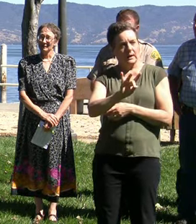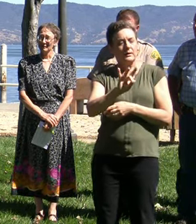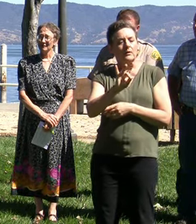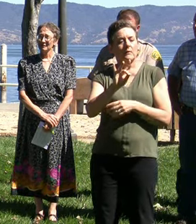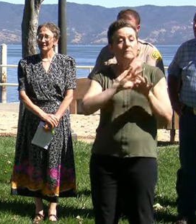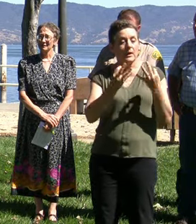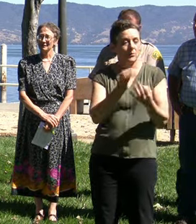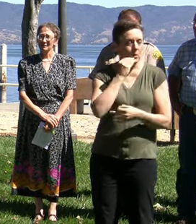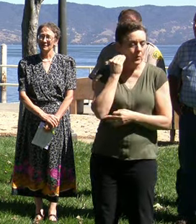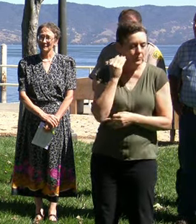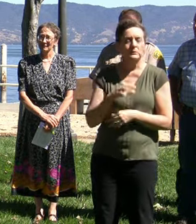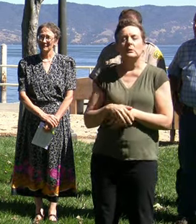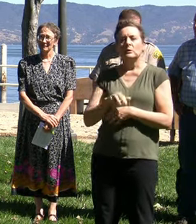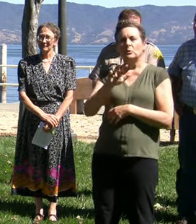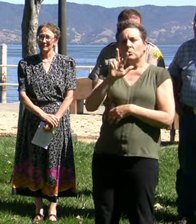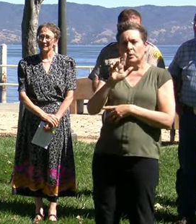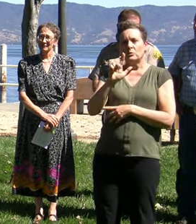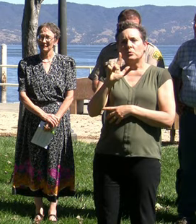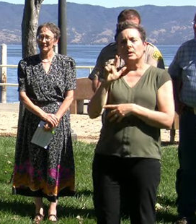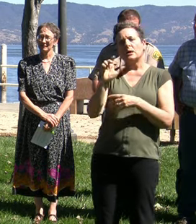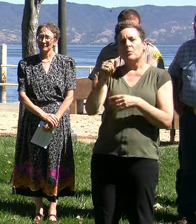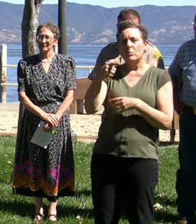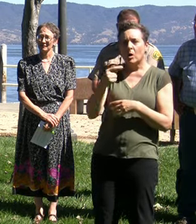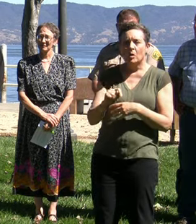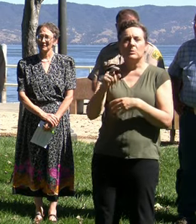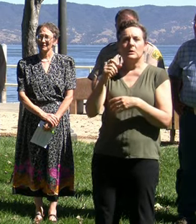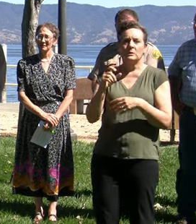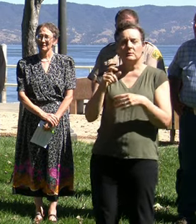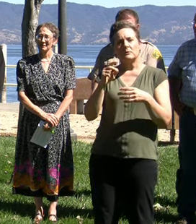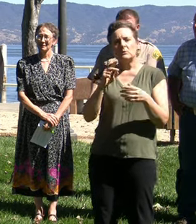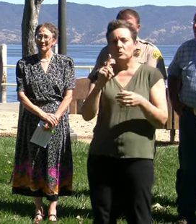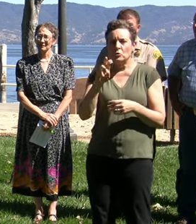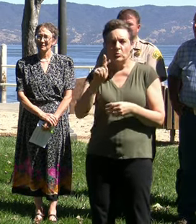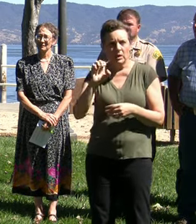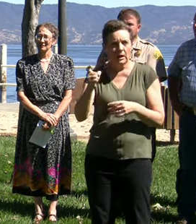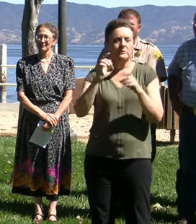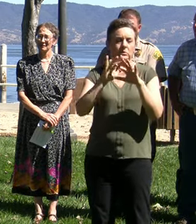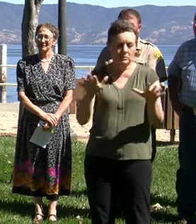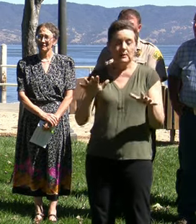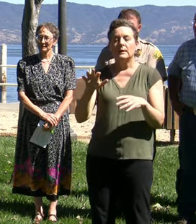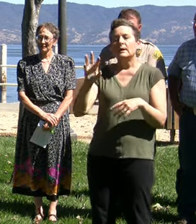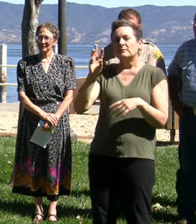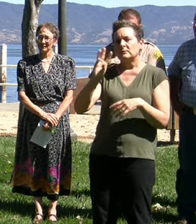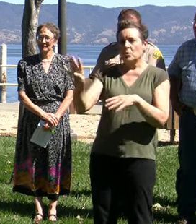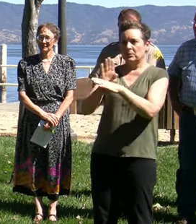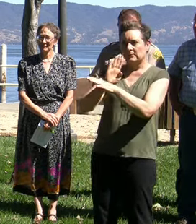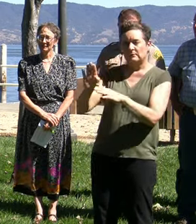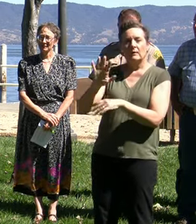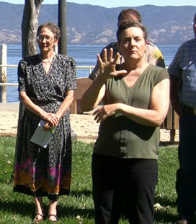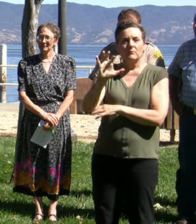homes, 23 multifamily homes or structures, 64 commercial structures,